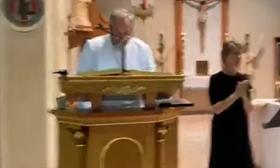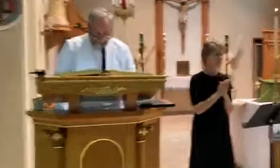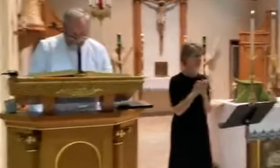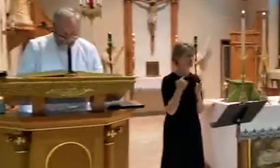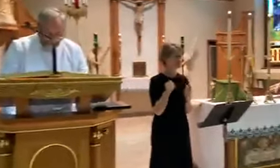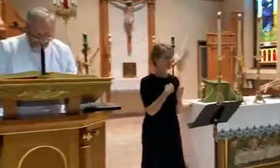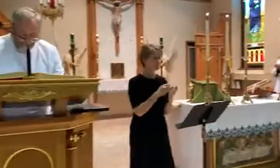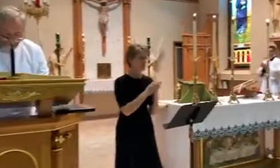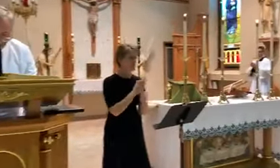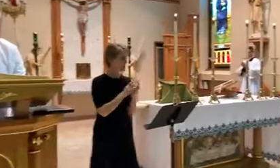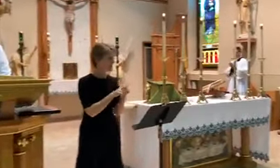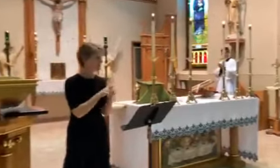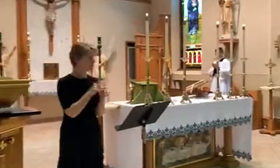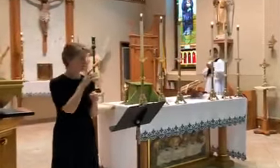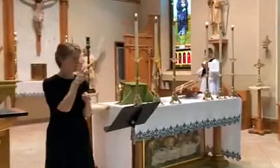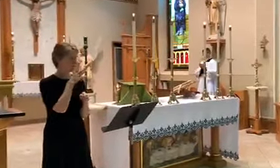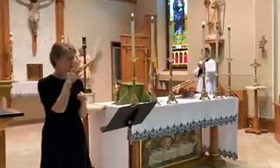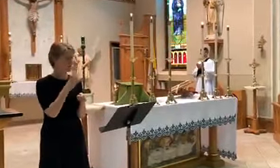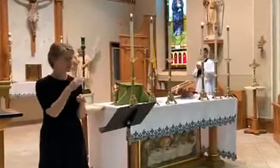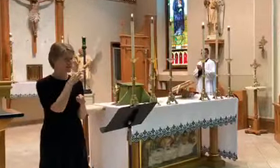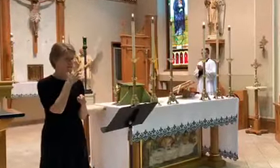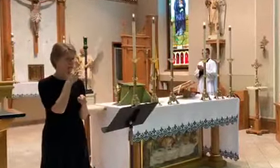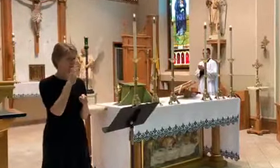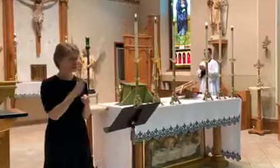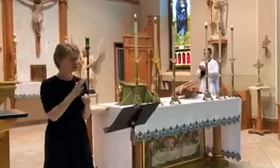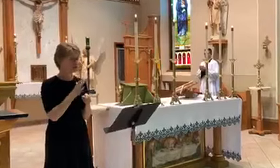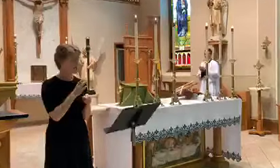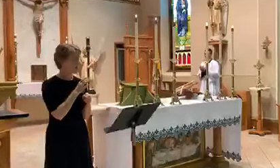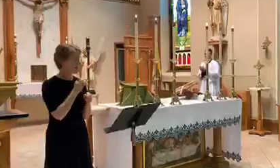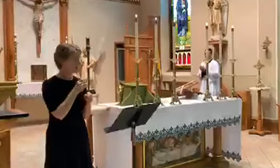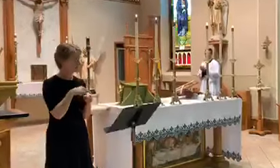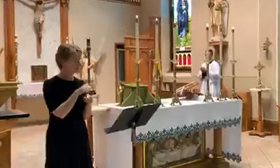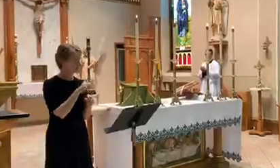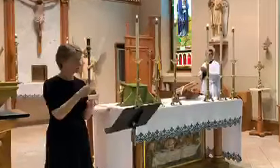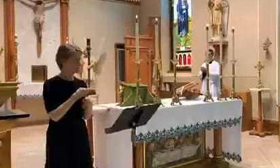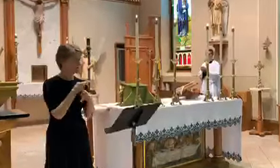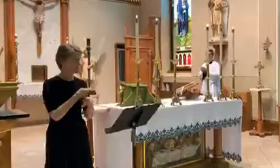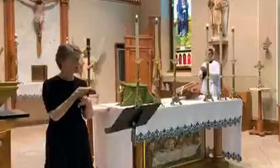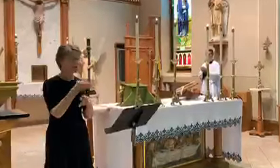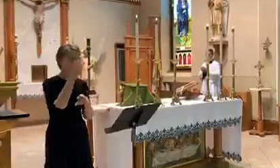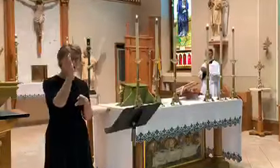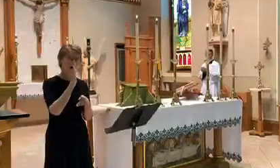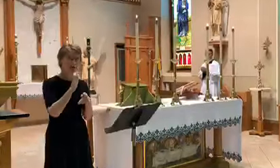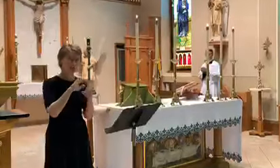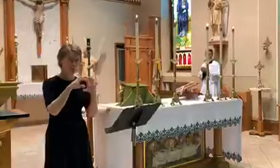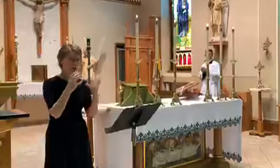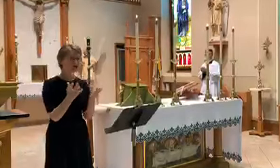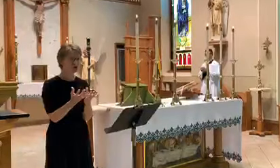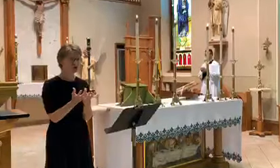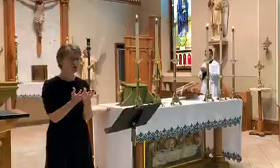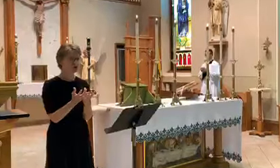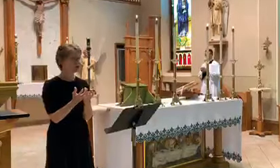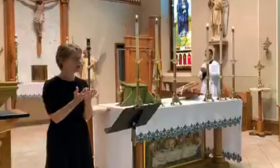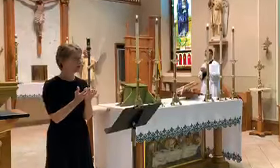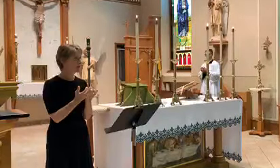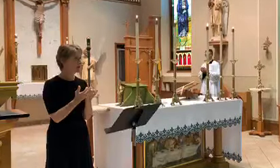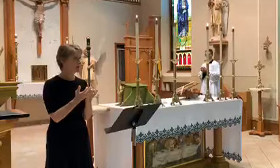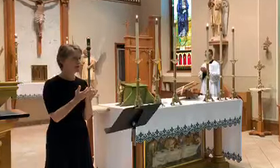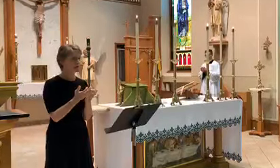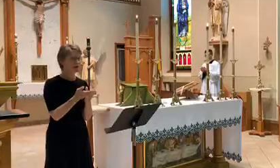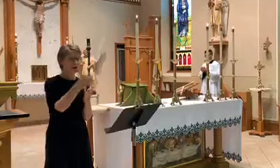also for our farmers and ranchers and for those who are taking care of God's creation, for